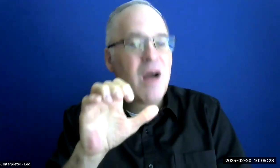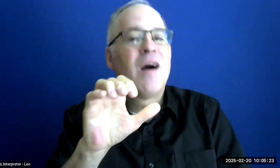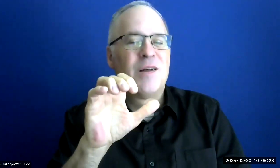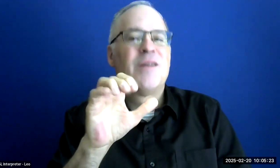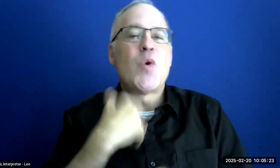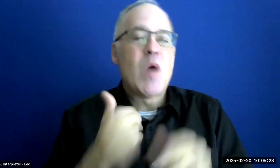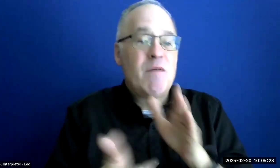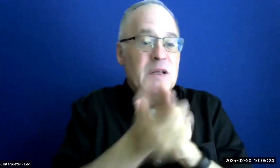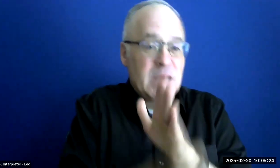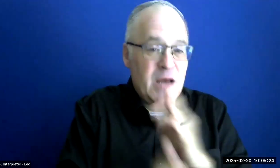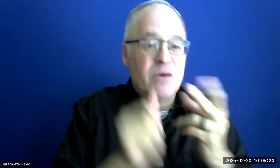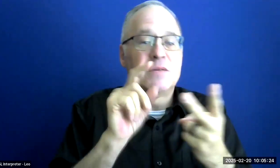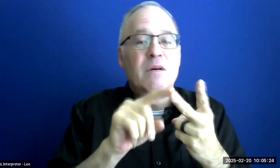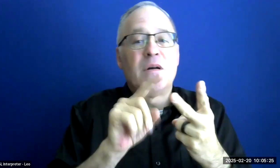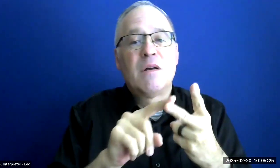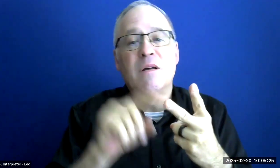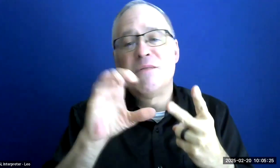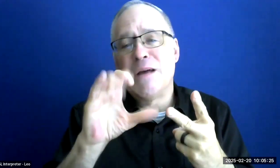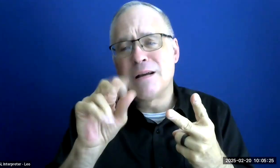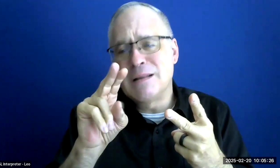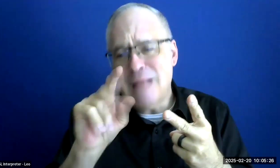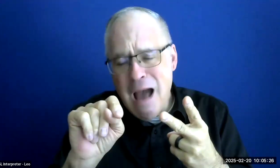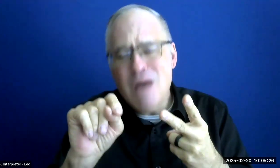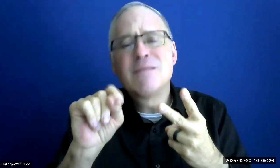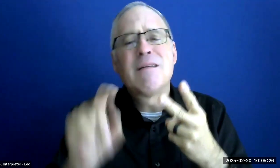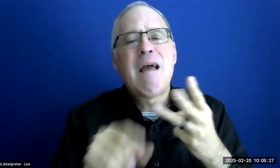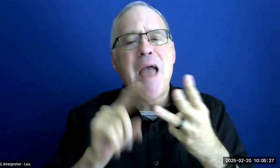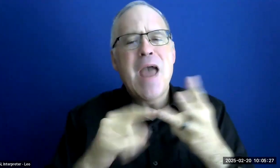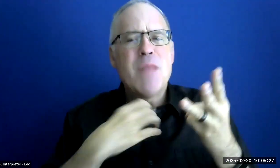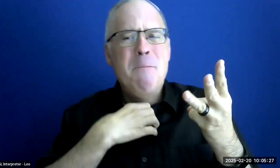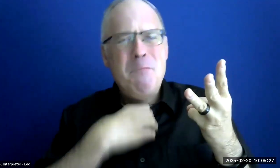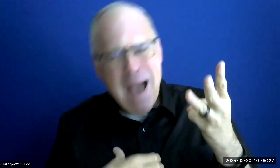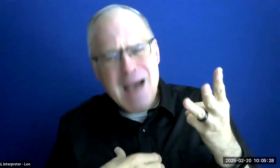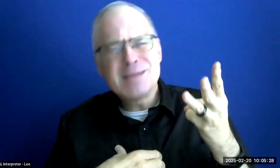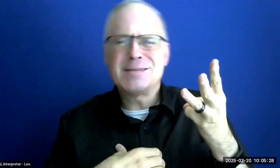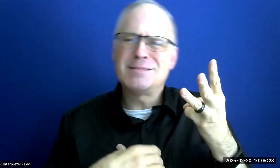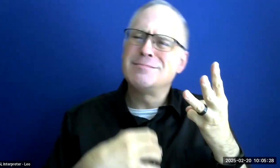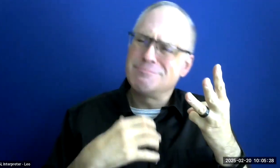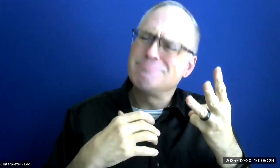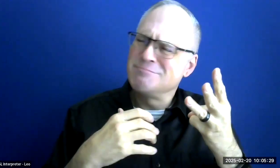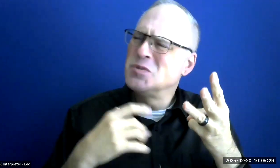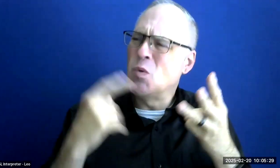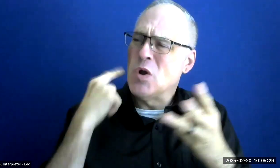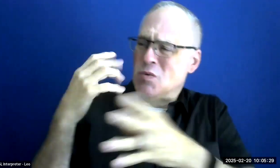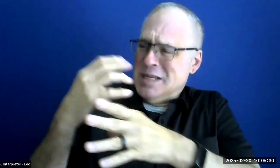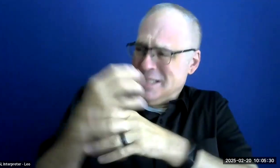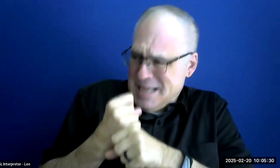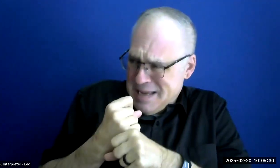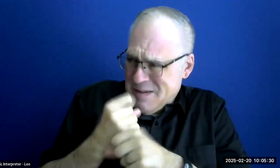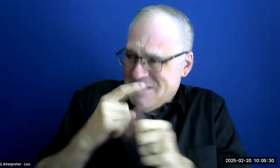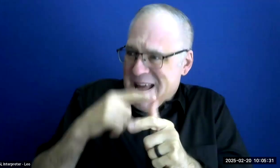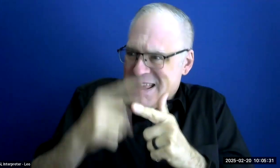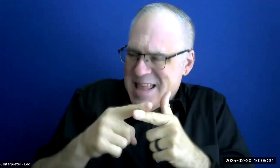conference clout, and the passion needed to take what is shared today and translate it